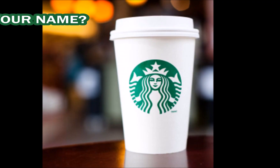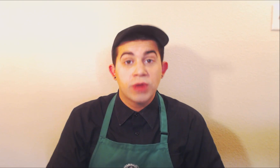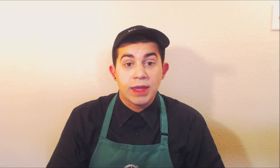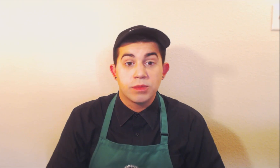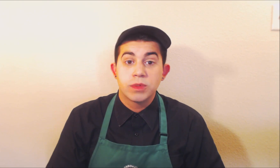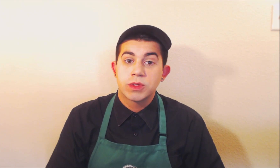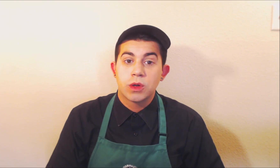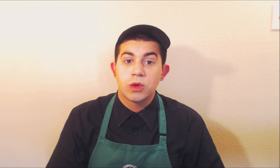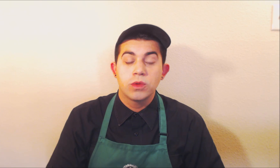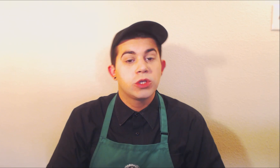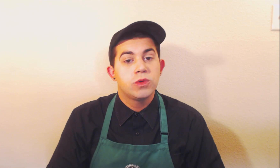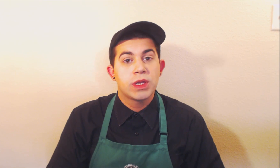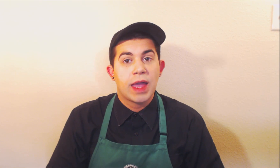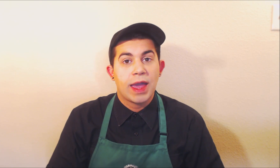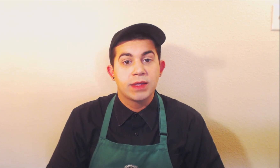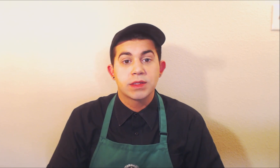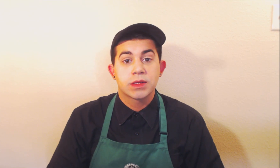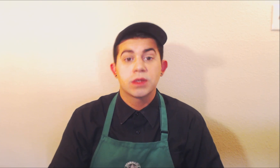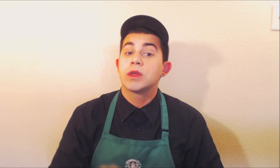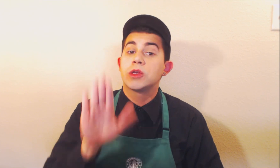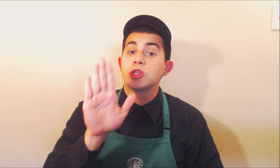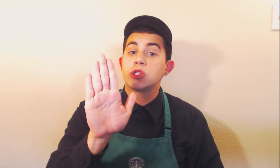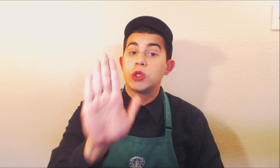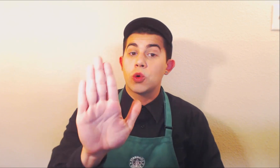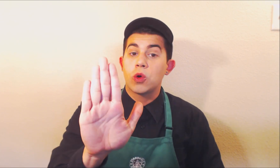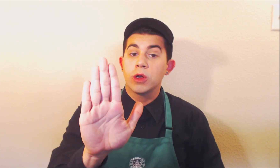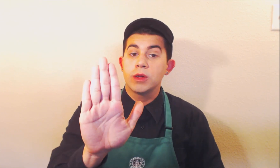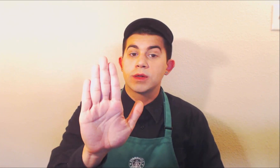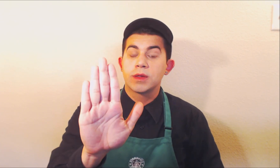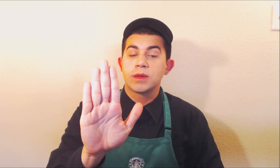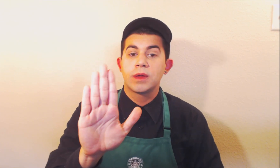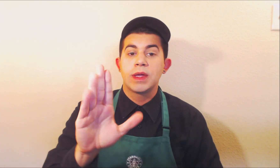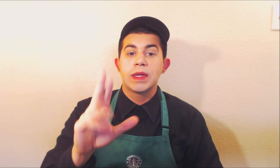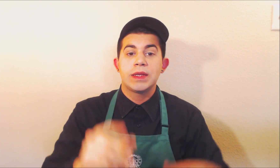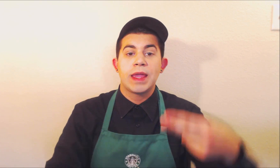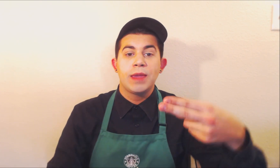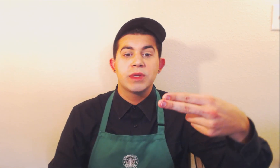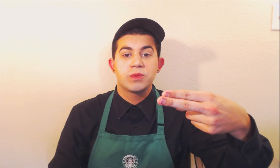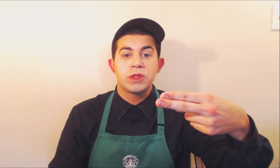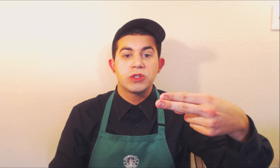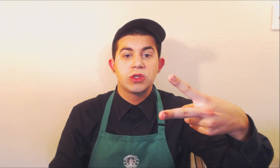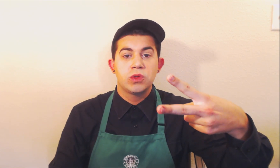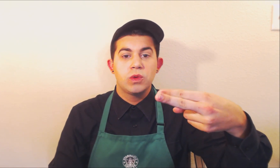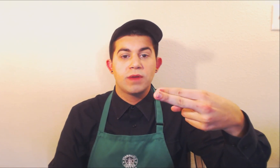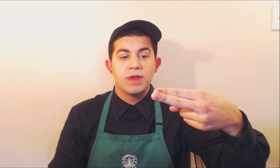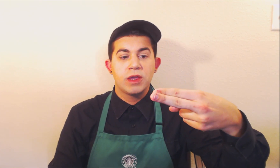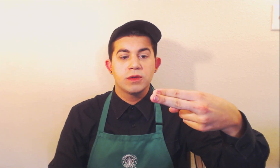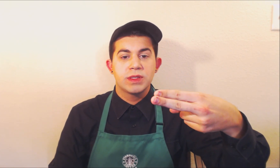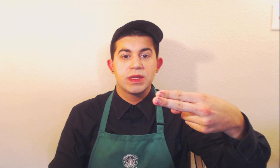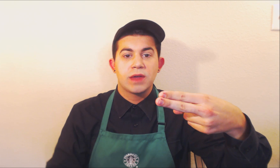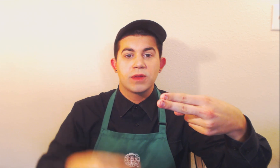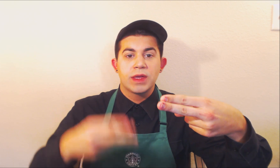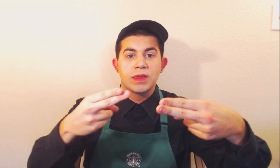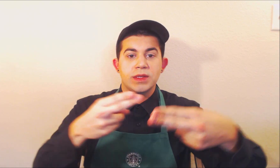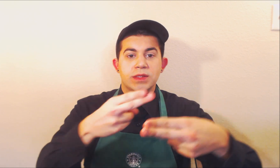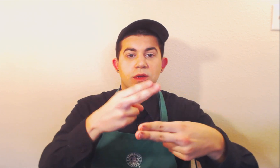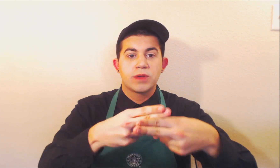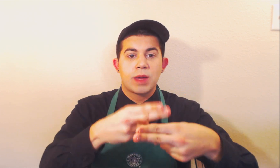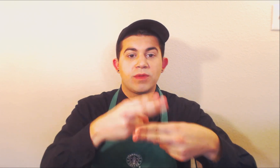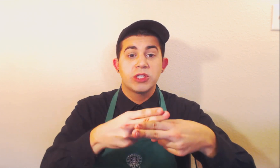Your name. So you can ask your name is with your two fingers together like this on top of